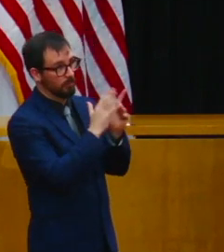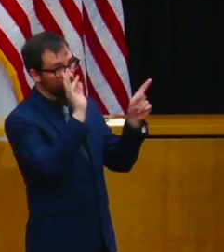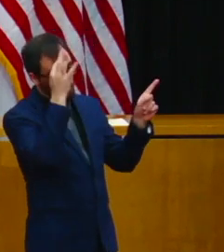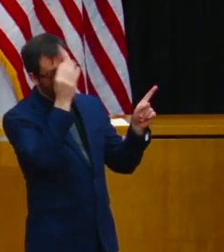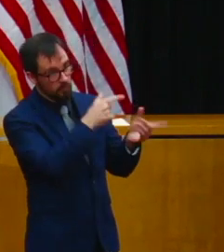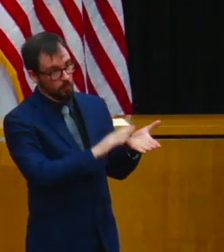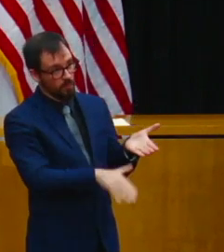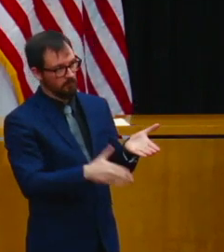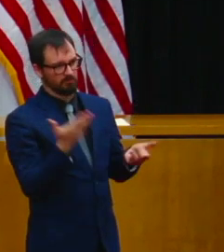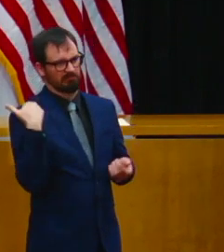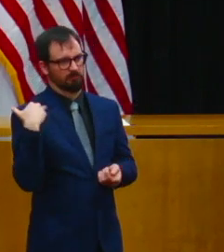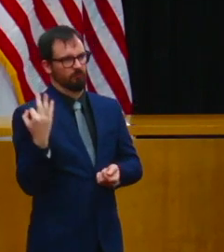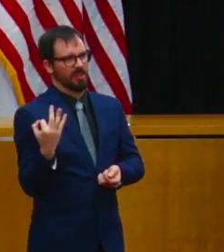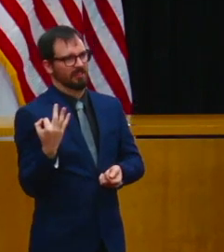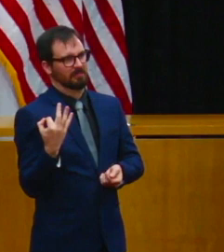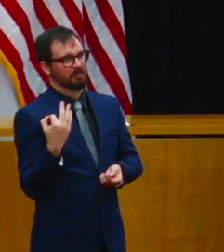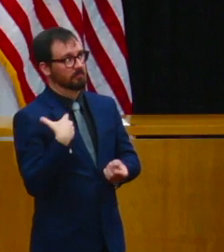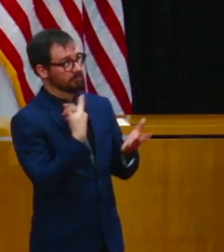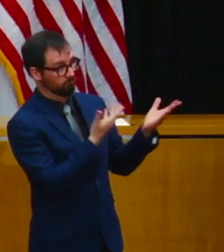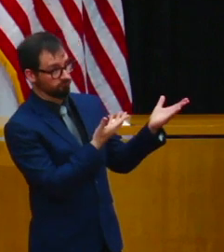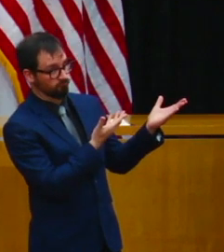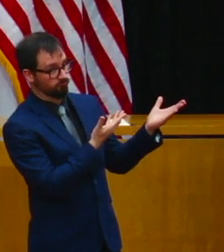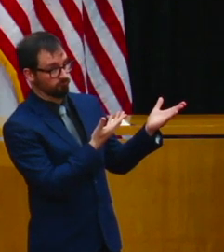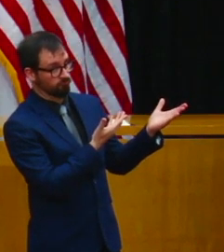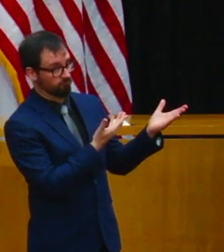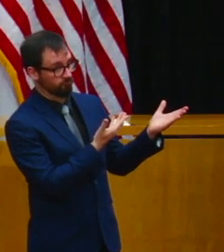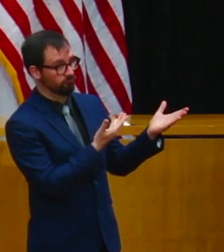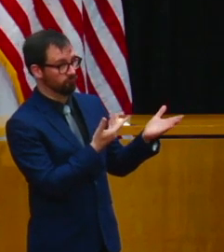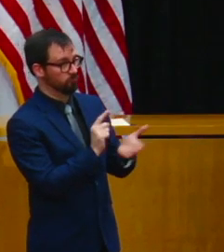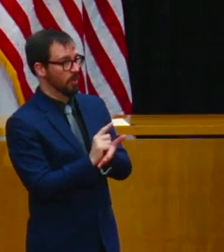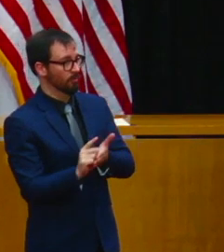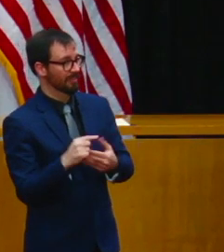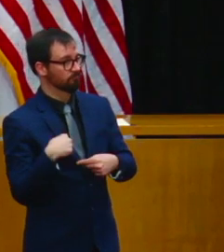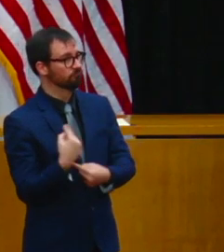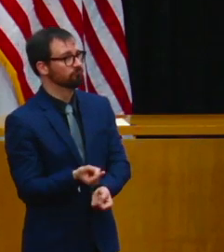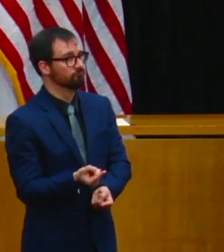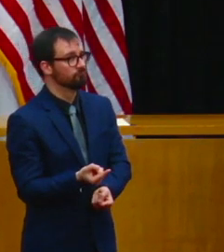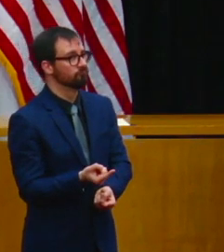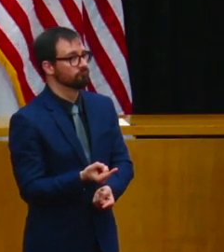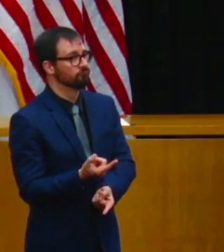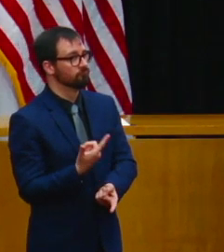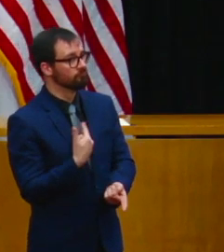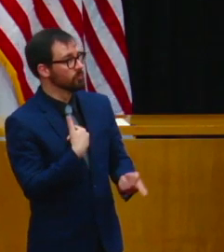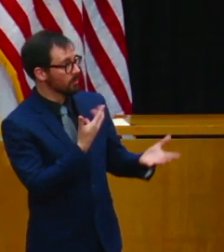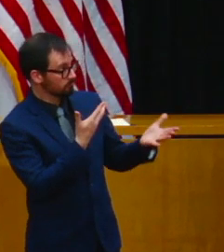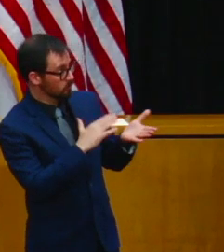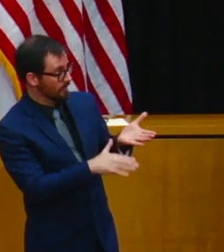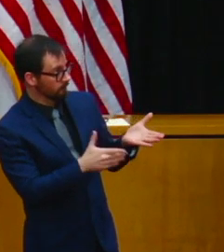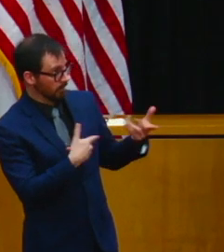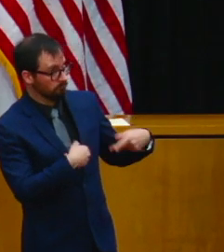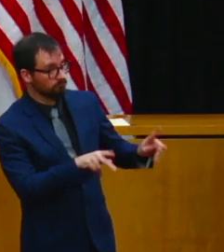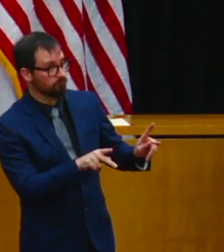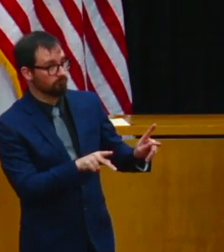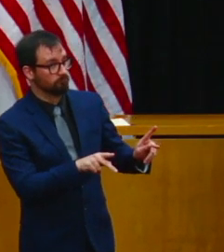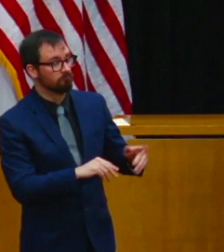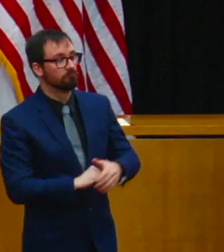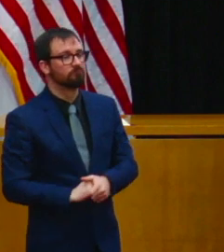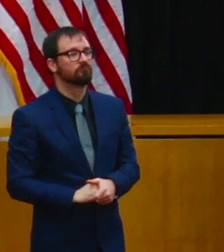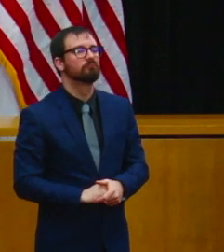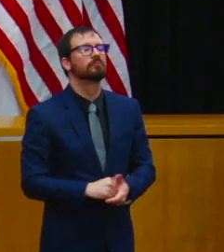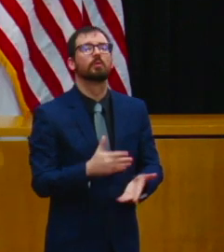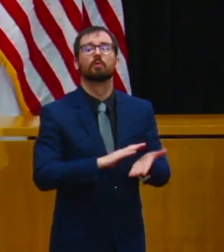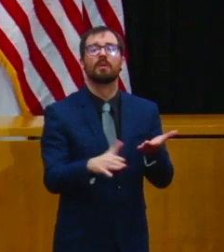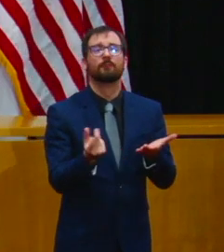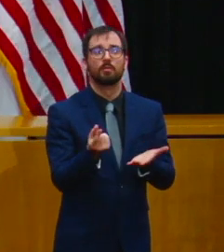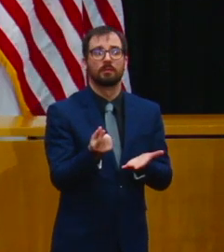believe, and recently received approval of some of the things that we've requested. So we applied for a federal waiver to fast track mass